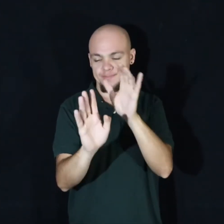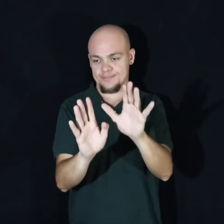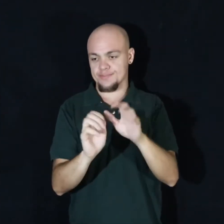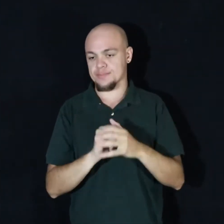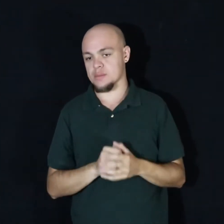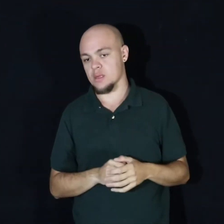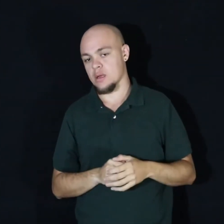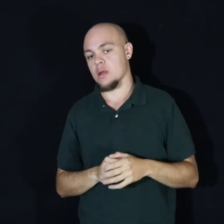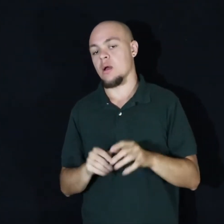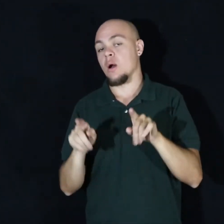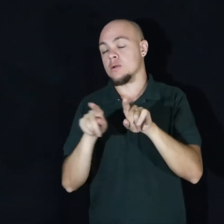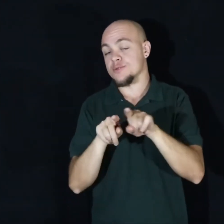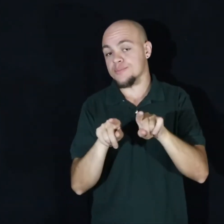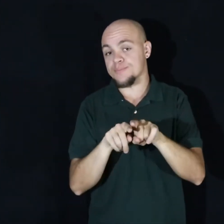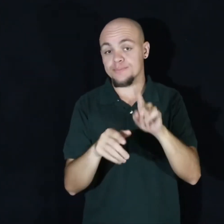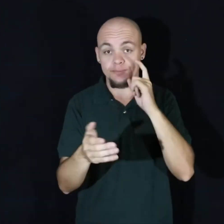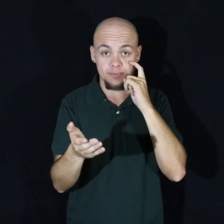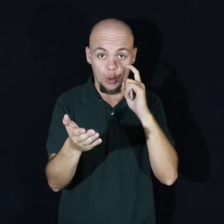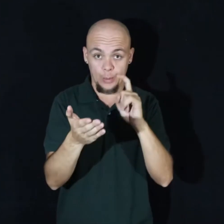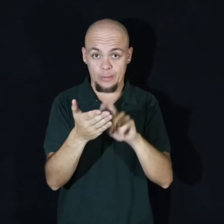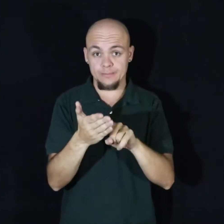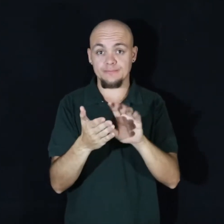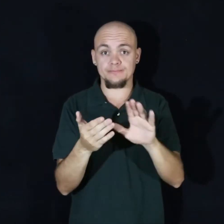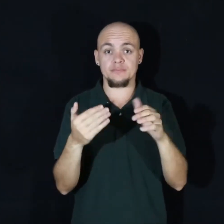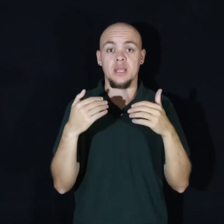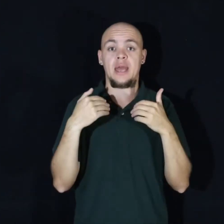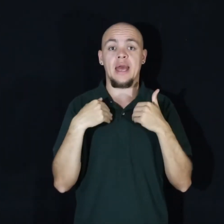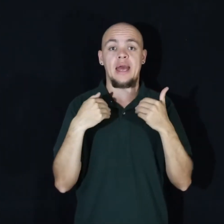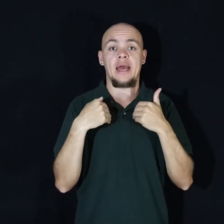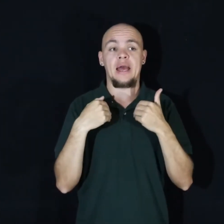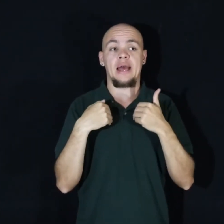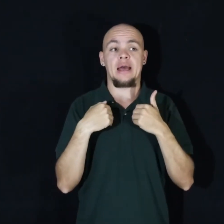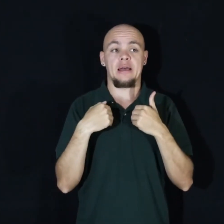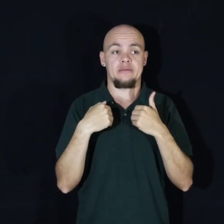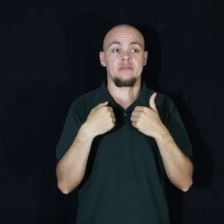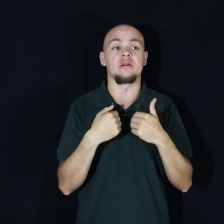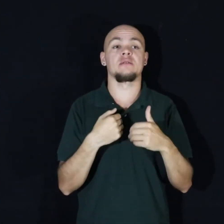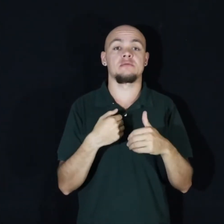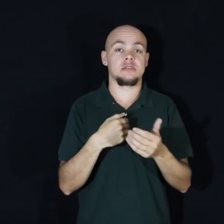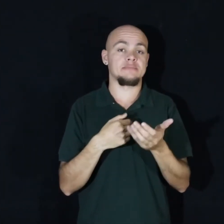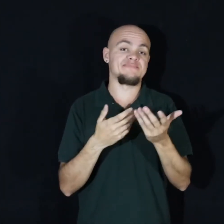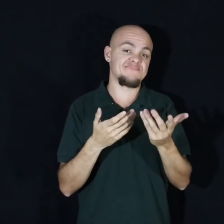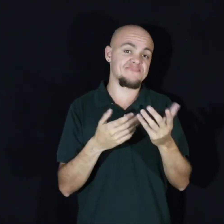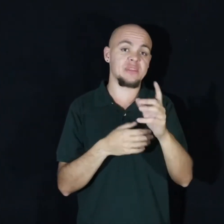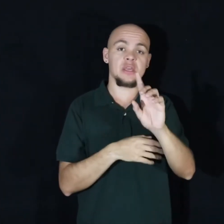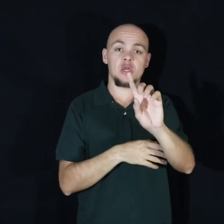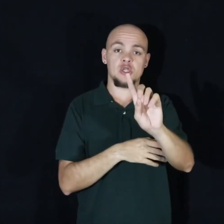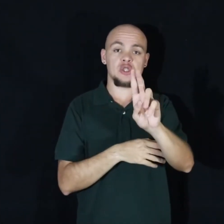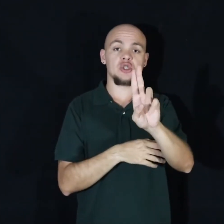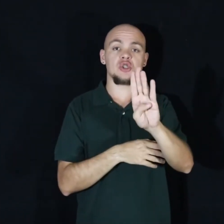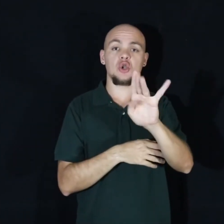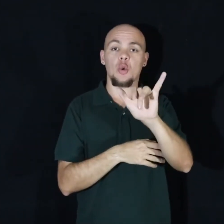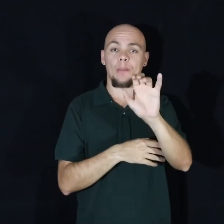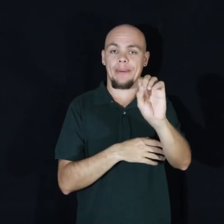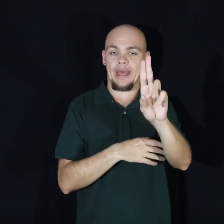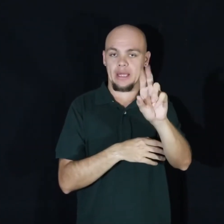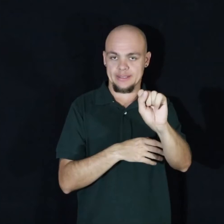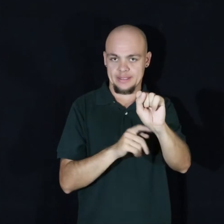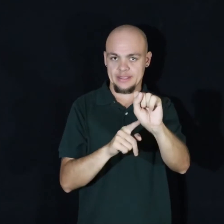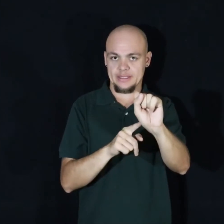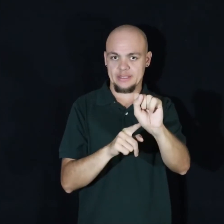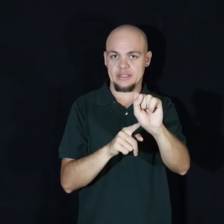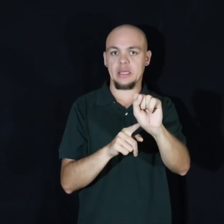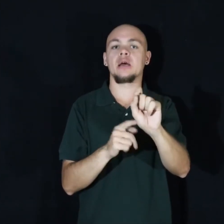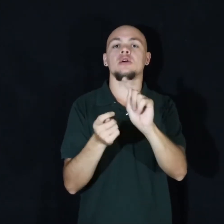and 21st century interpretations. And I can also point out to you that there are some very dubious